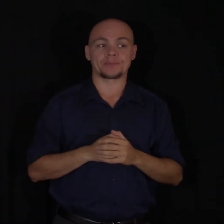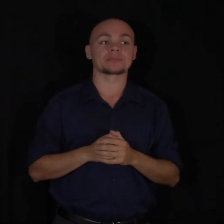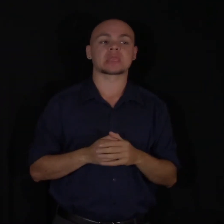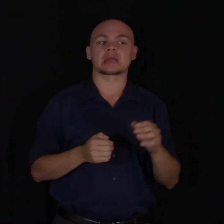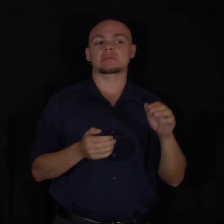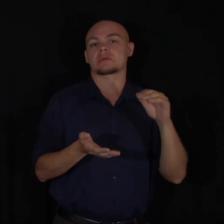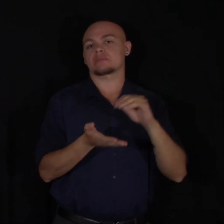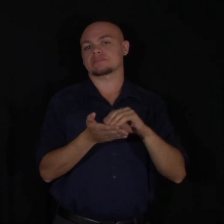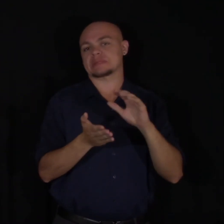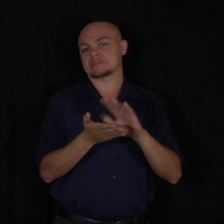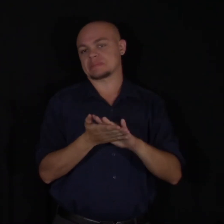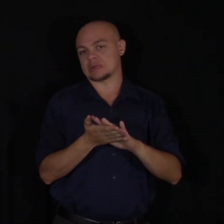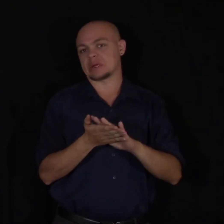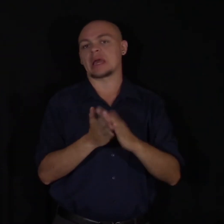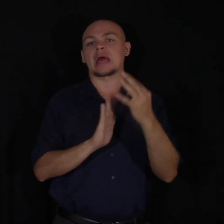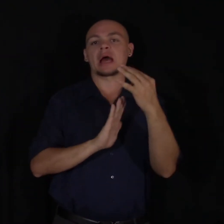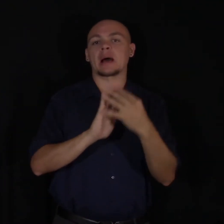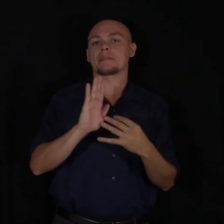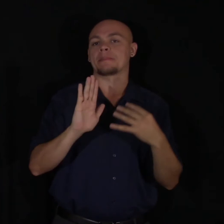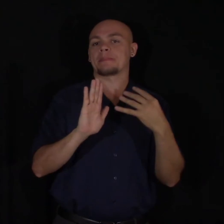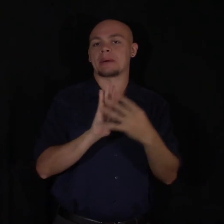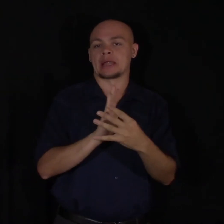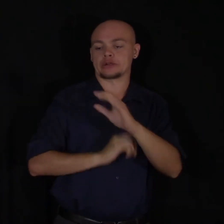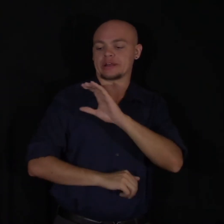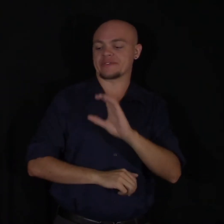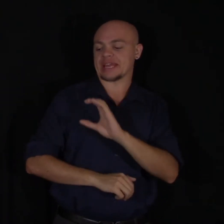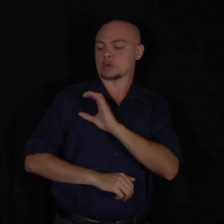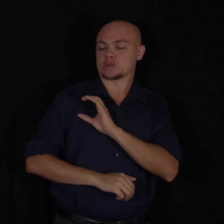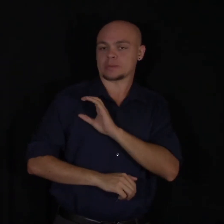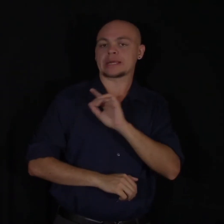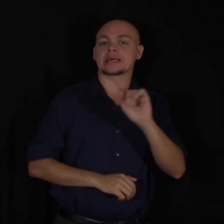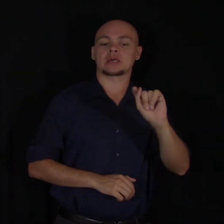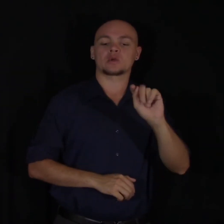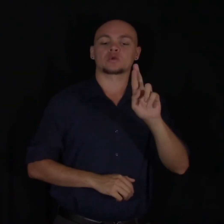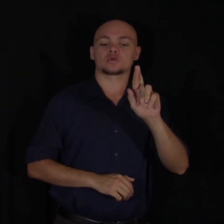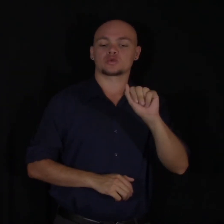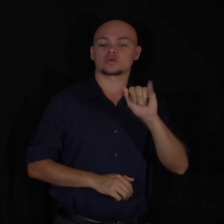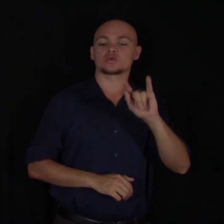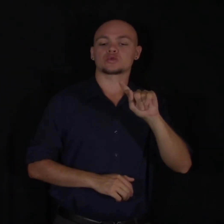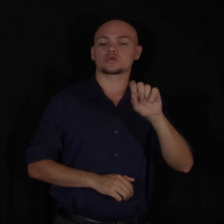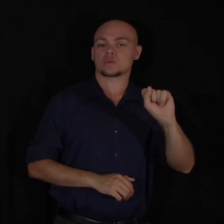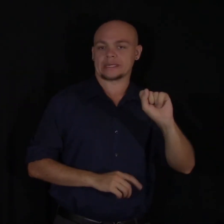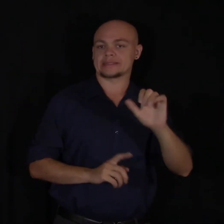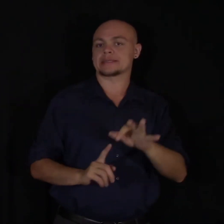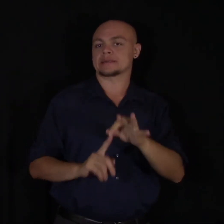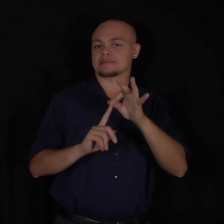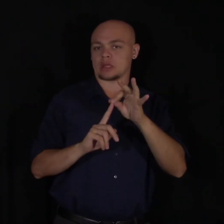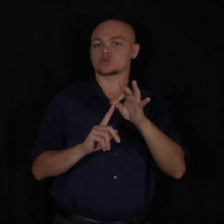down as a pattern of unchanging traits and special characteristics.